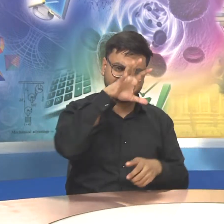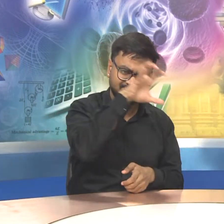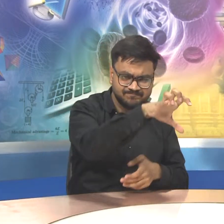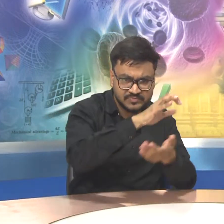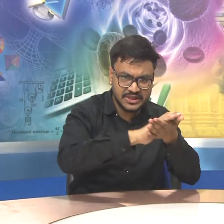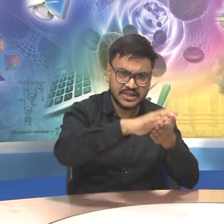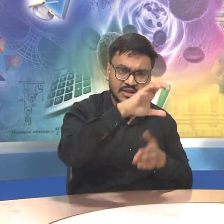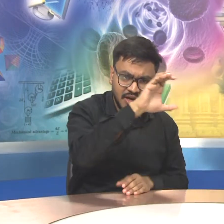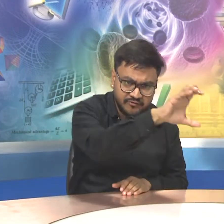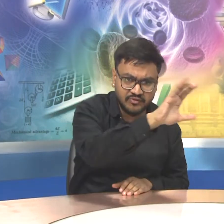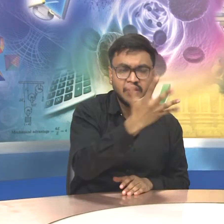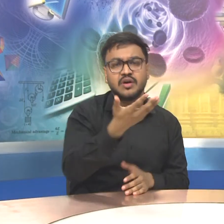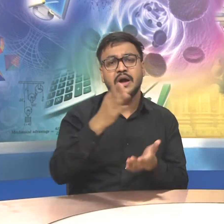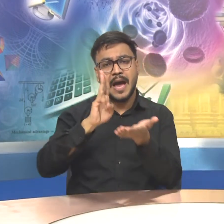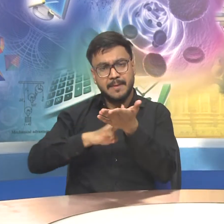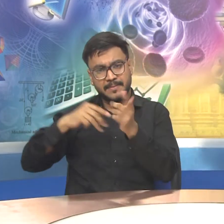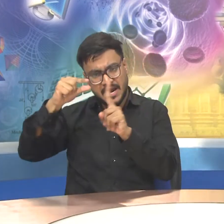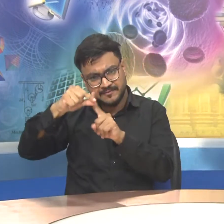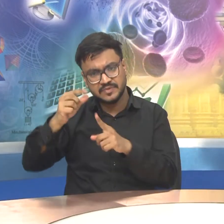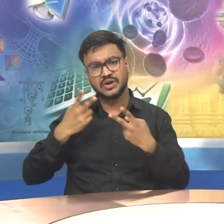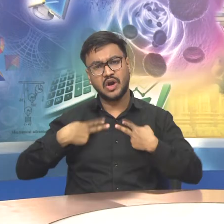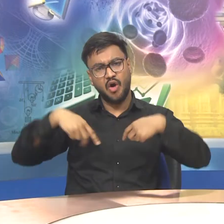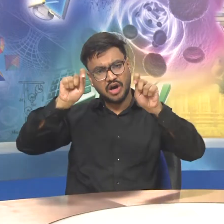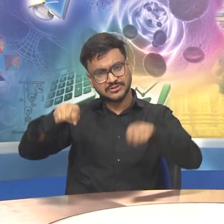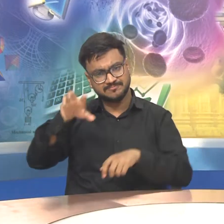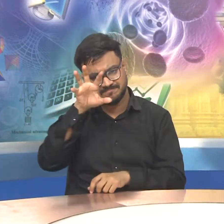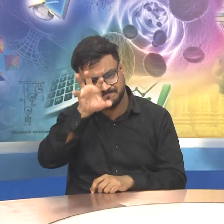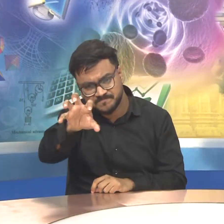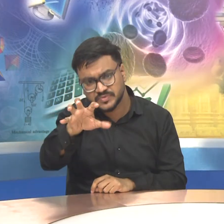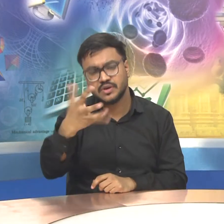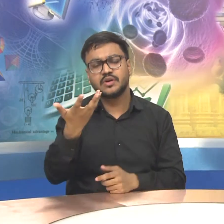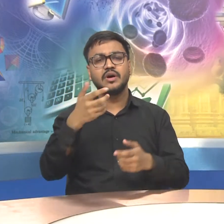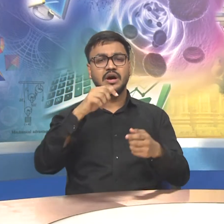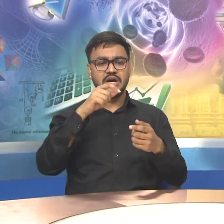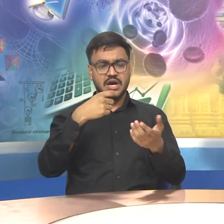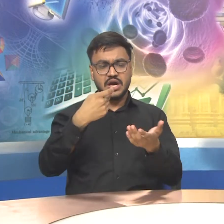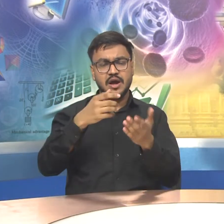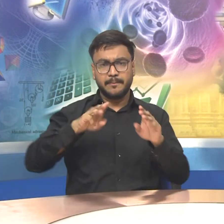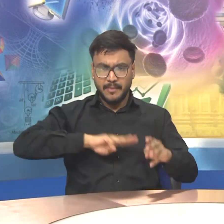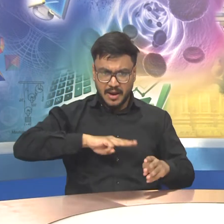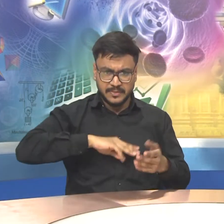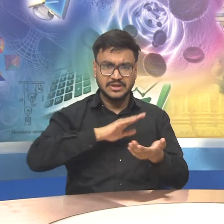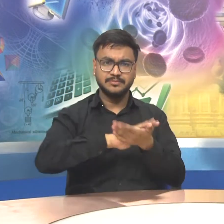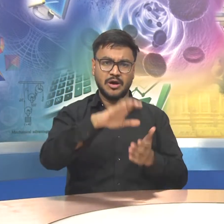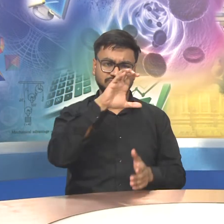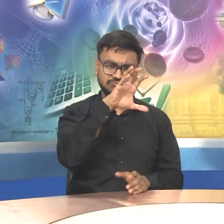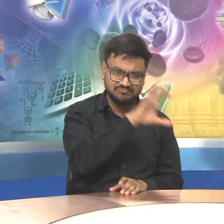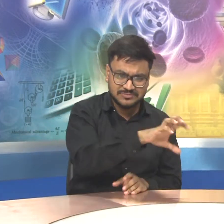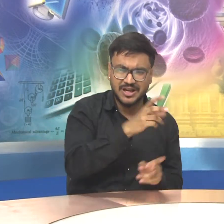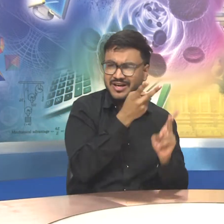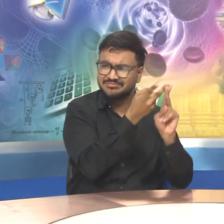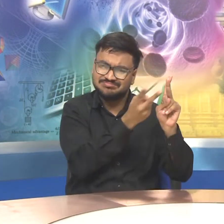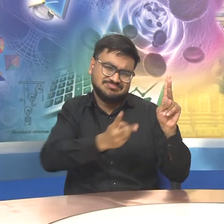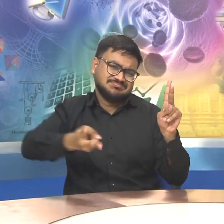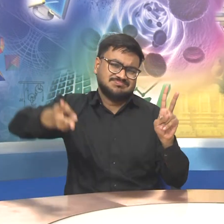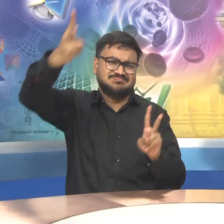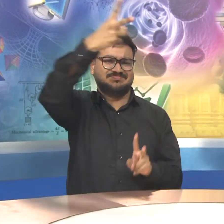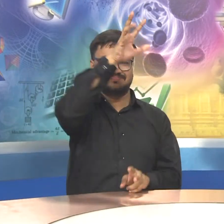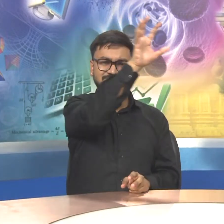Below the high courts, there are several subordinate courts such as district court, which deal with